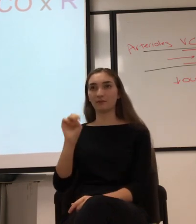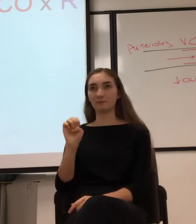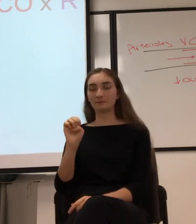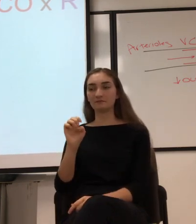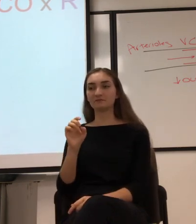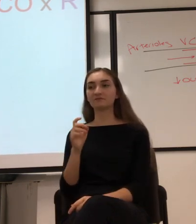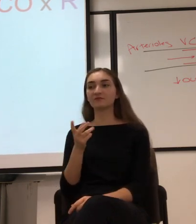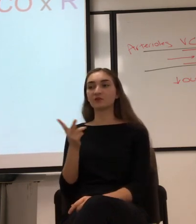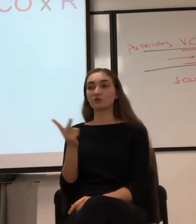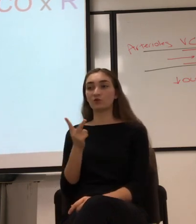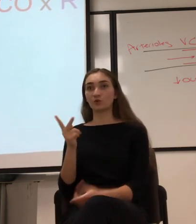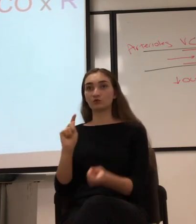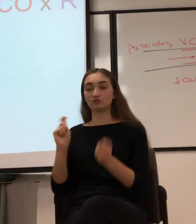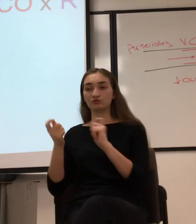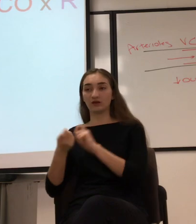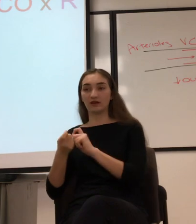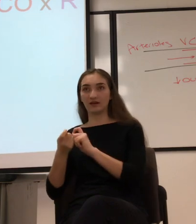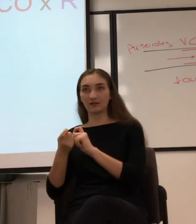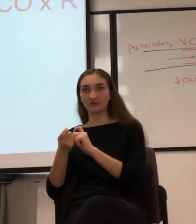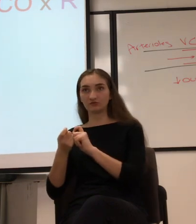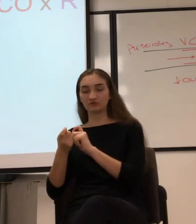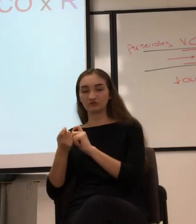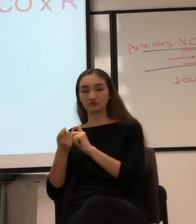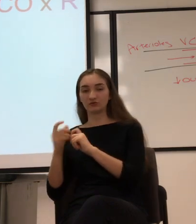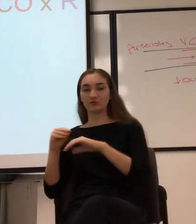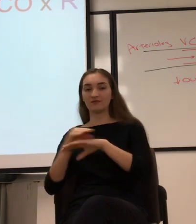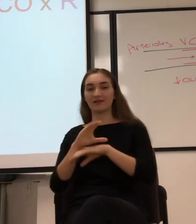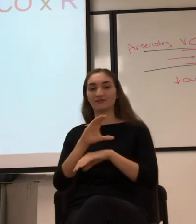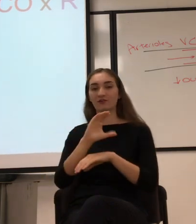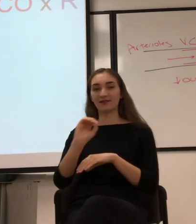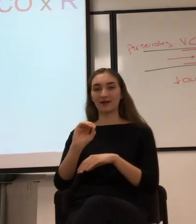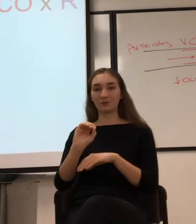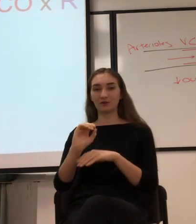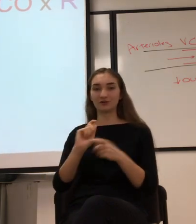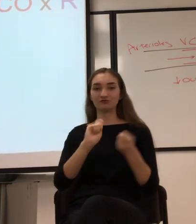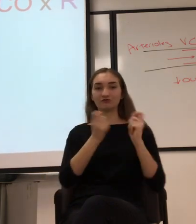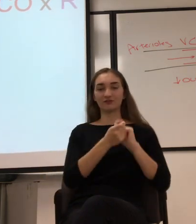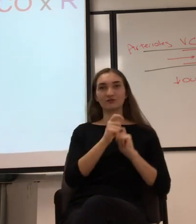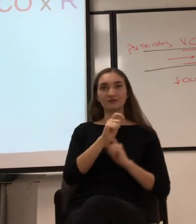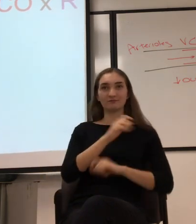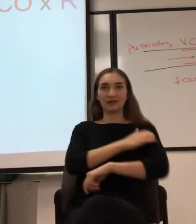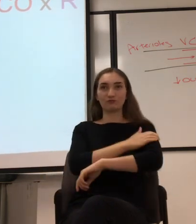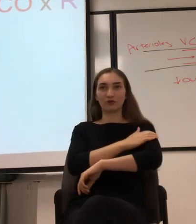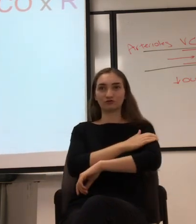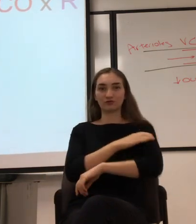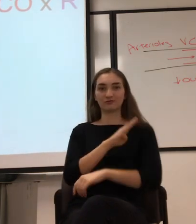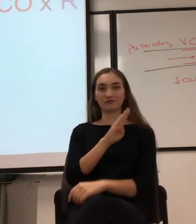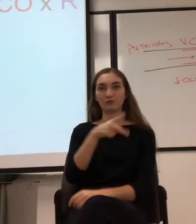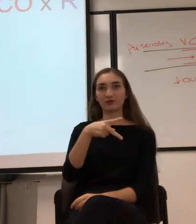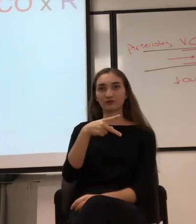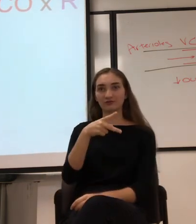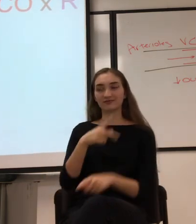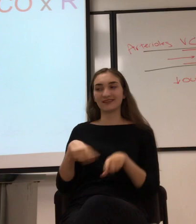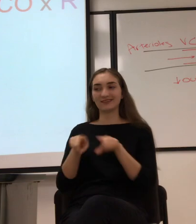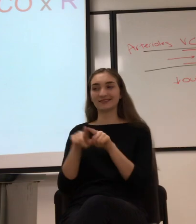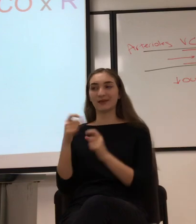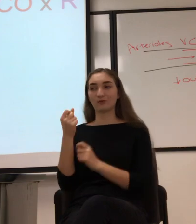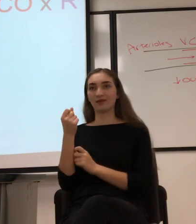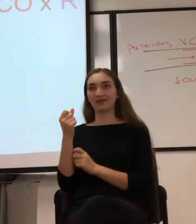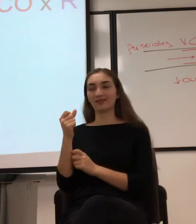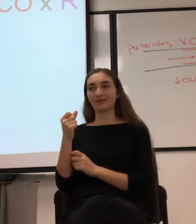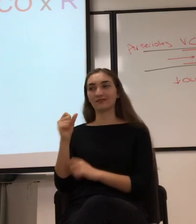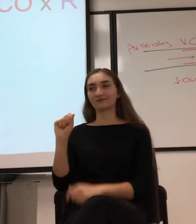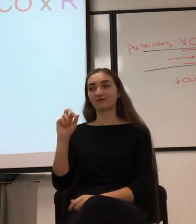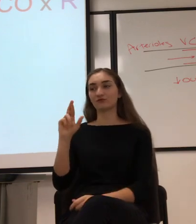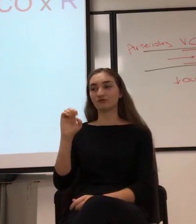to change cardiac output, which changes blood pressure. And the same thing with R or PR.